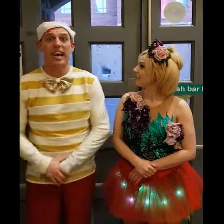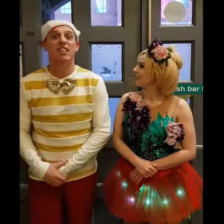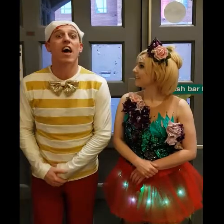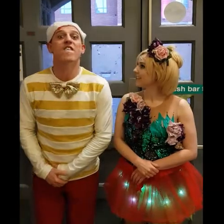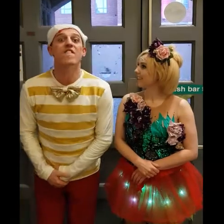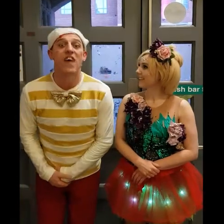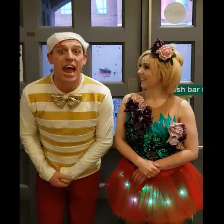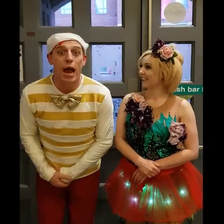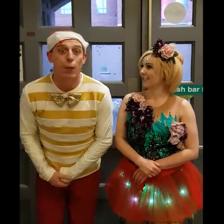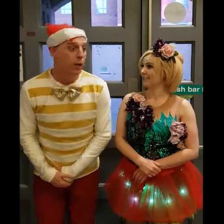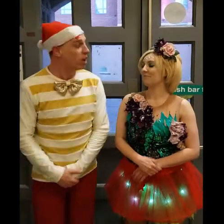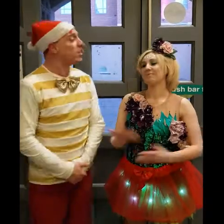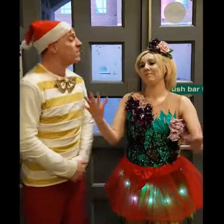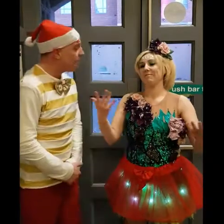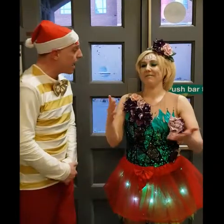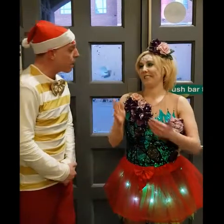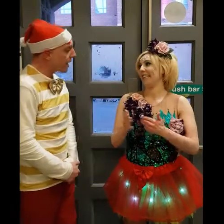is fairy. What's fairy? I'm a